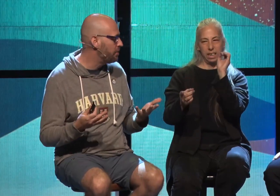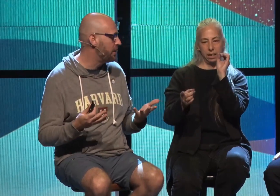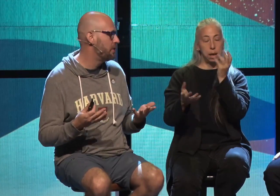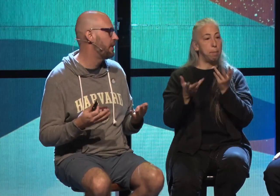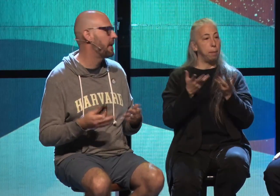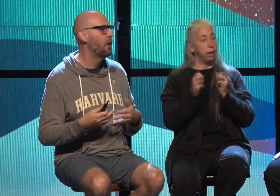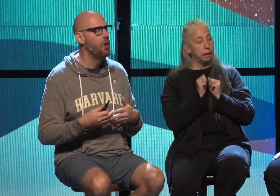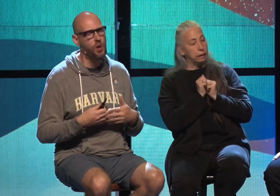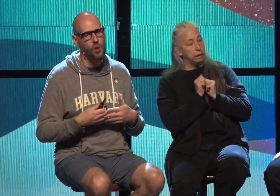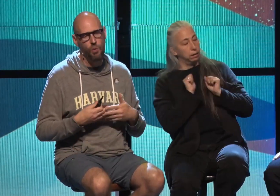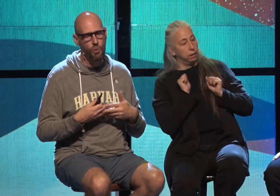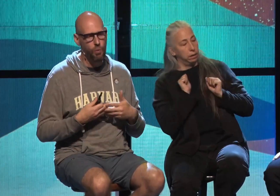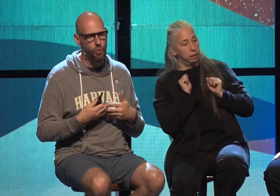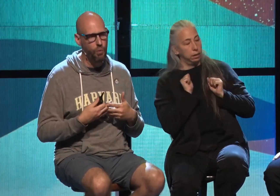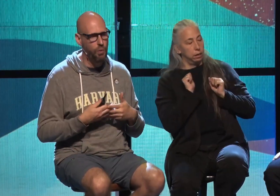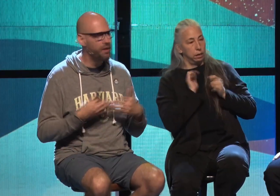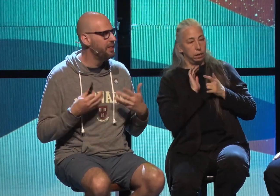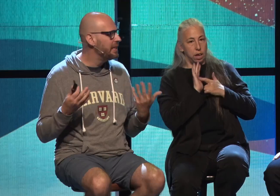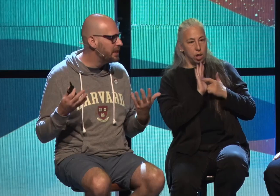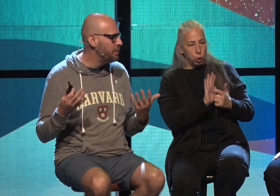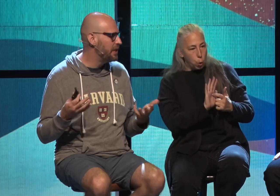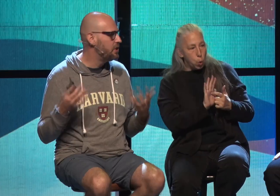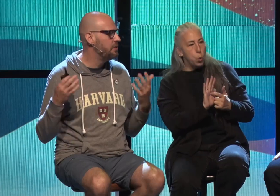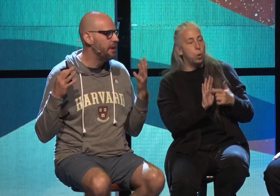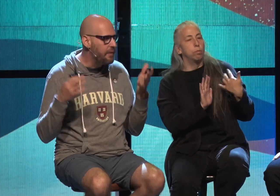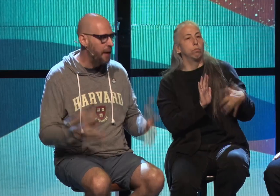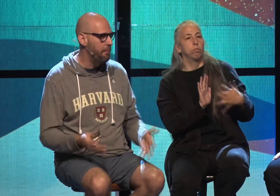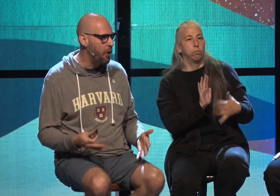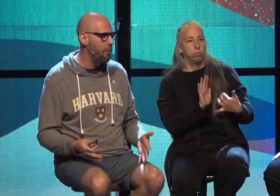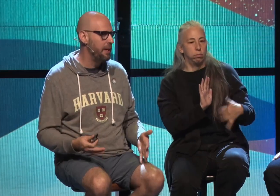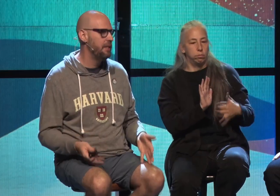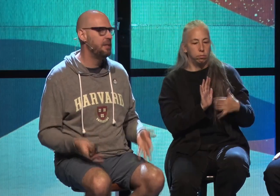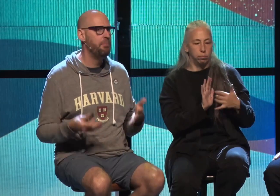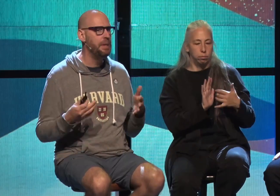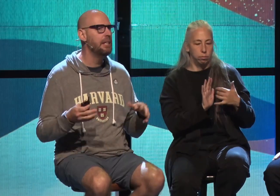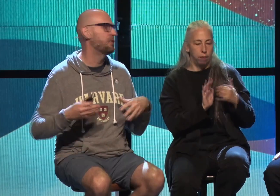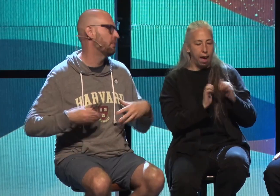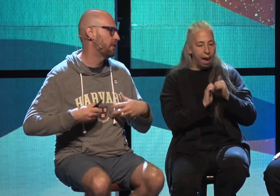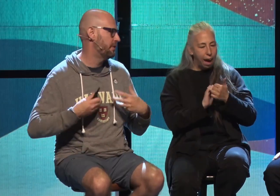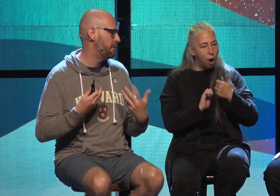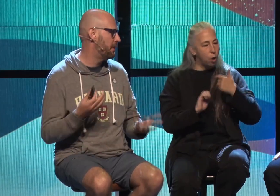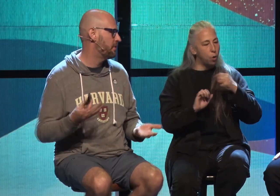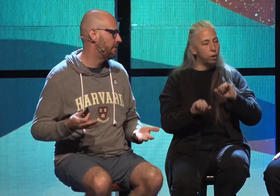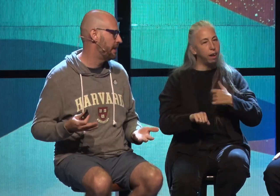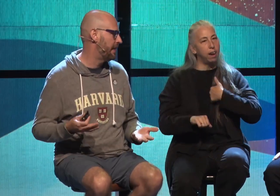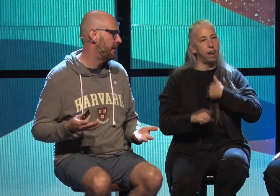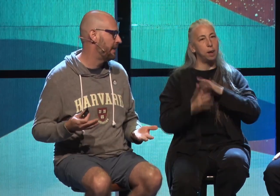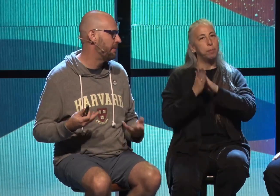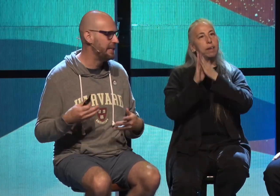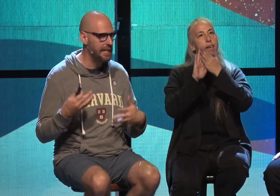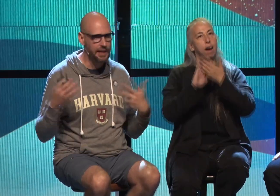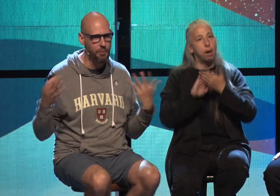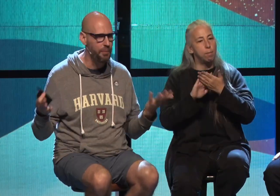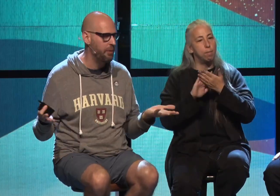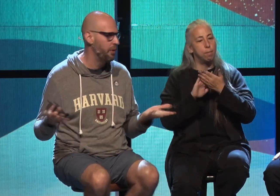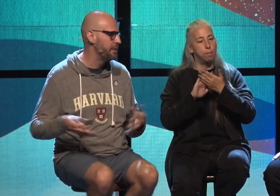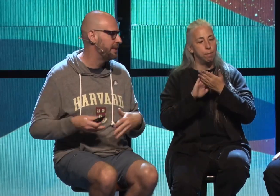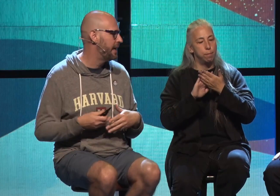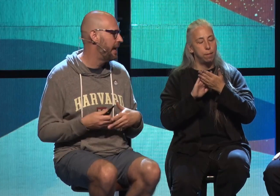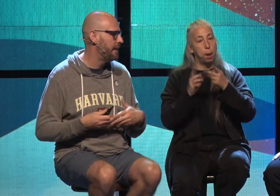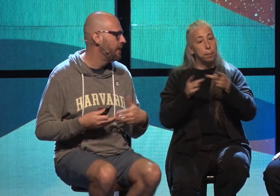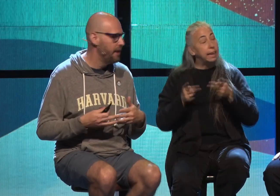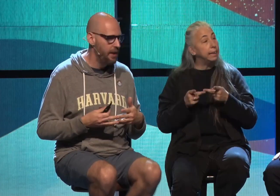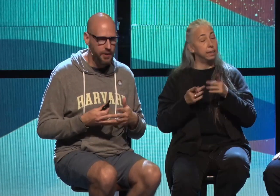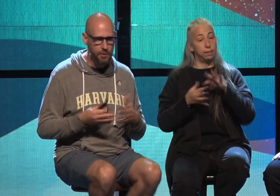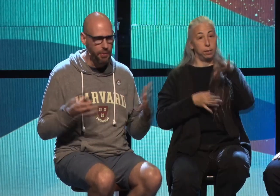and shared with you, like what are things that we can do in that moment to be a source of spiritual vitality? I mean, is that the moment where we